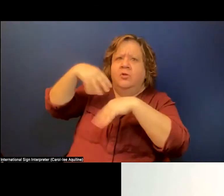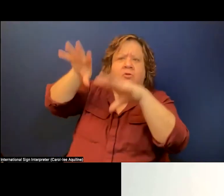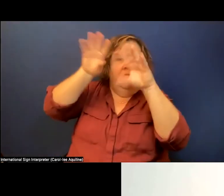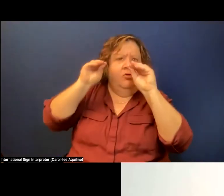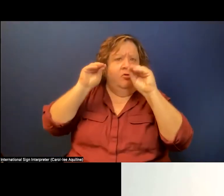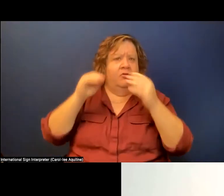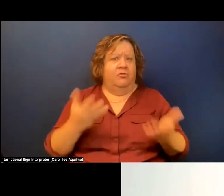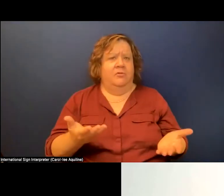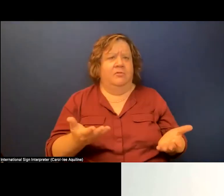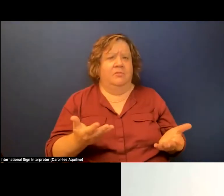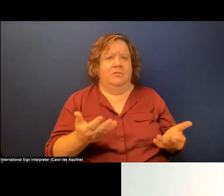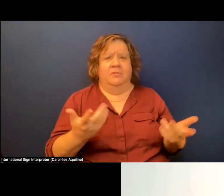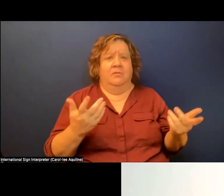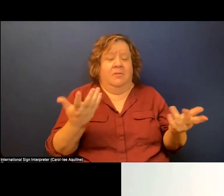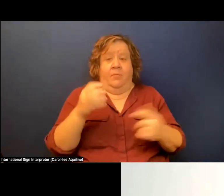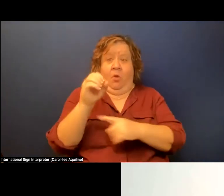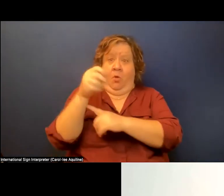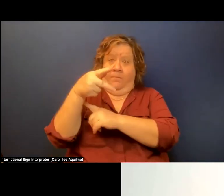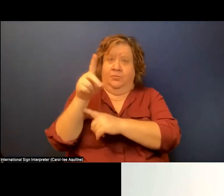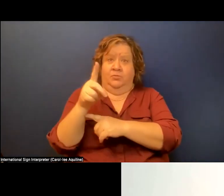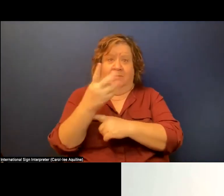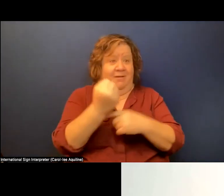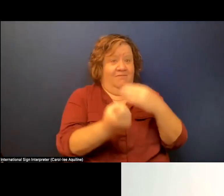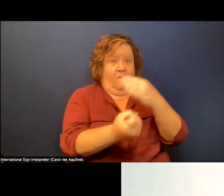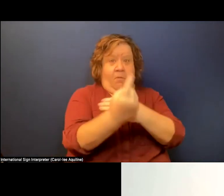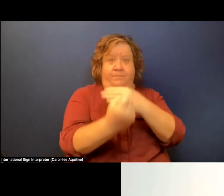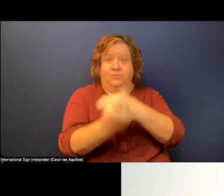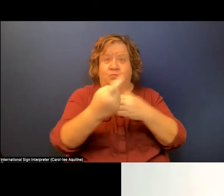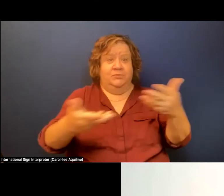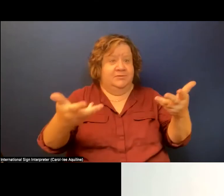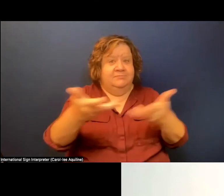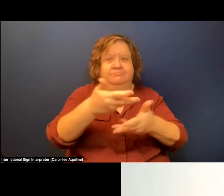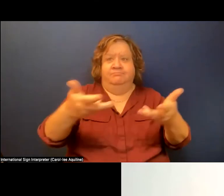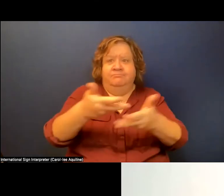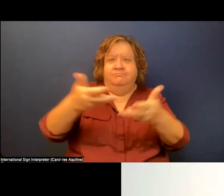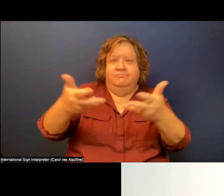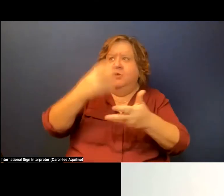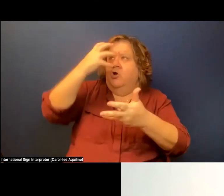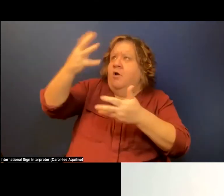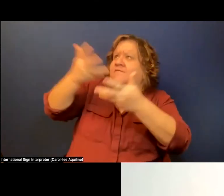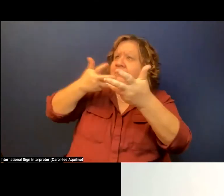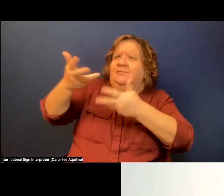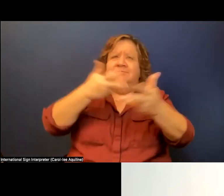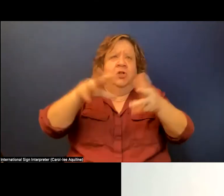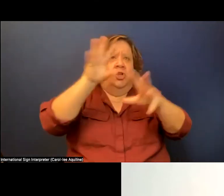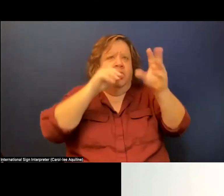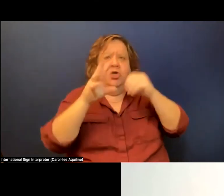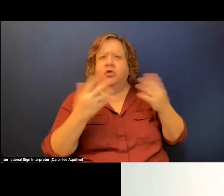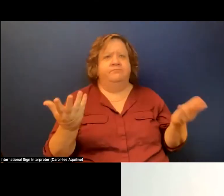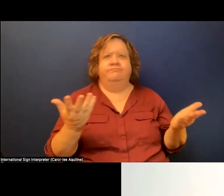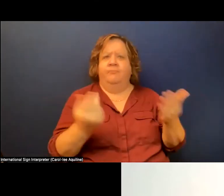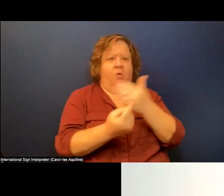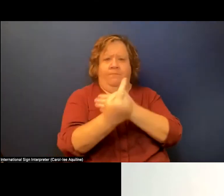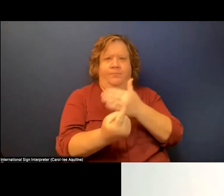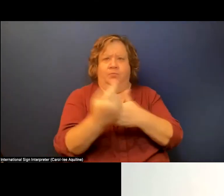other stakeholders, like we did in a coalition, where UNABO is a part of other civil society organization, and this is giving